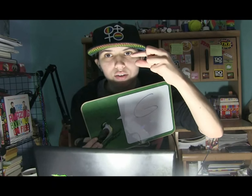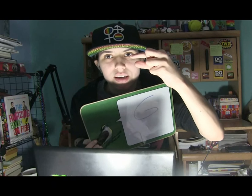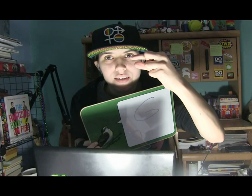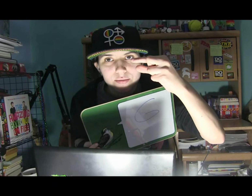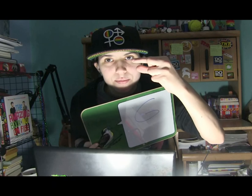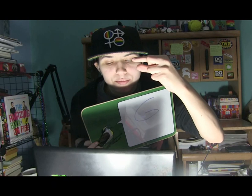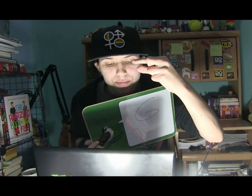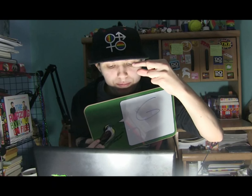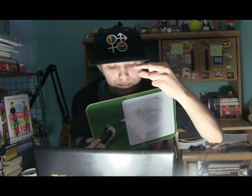Okay?